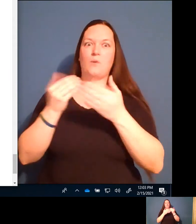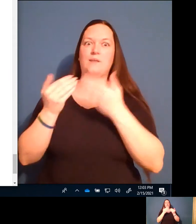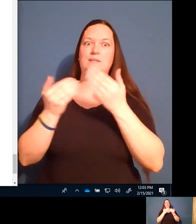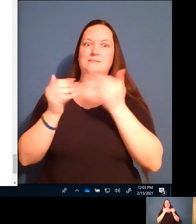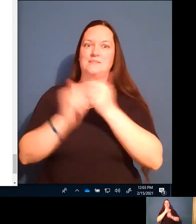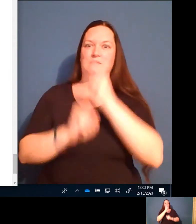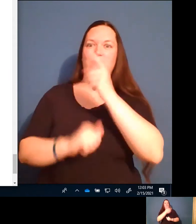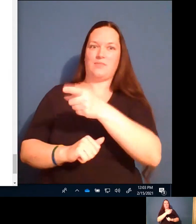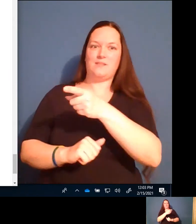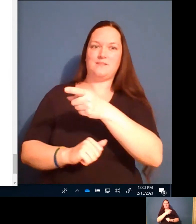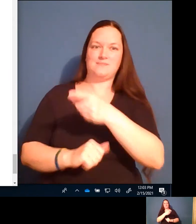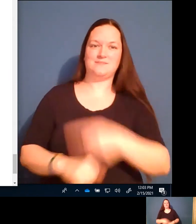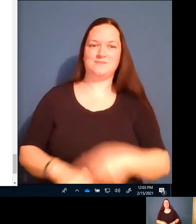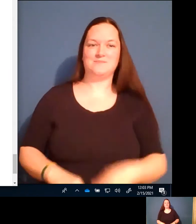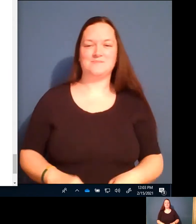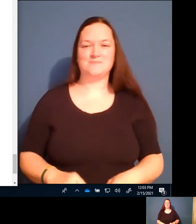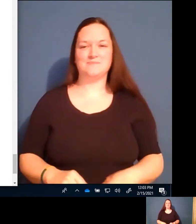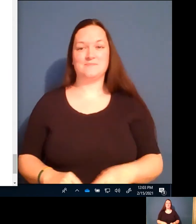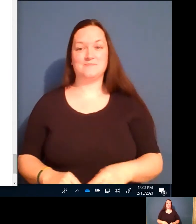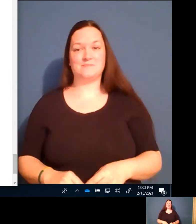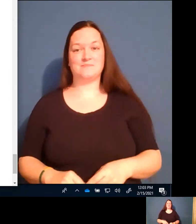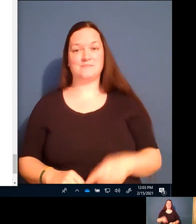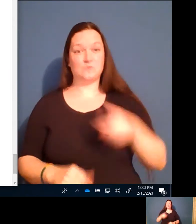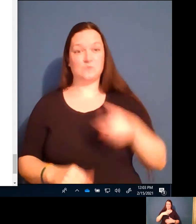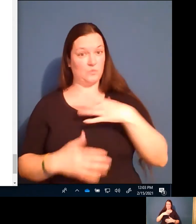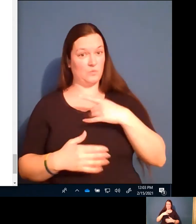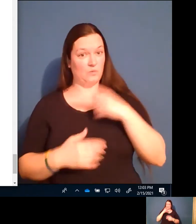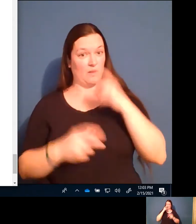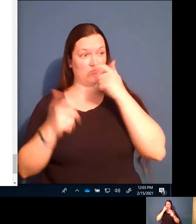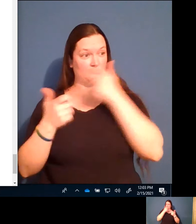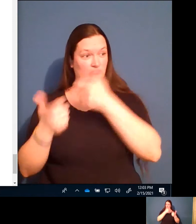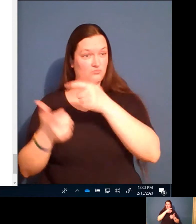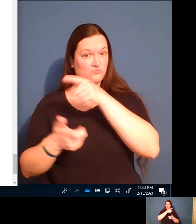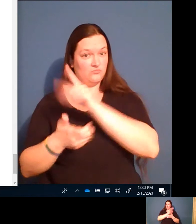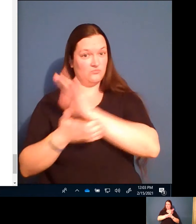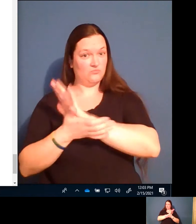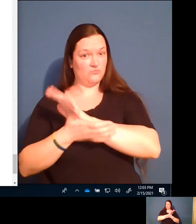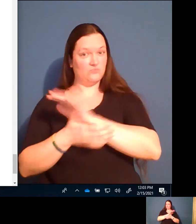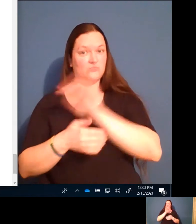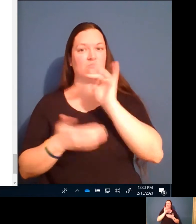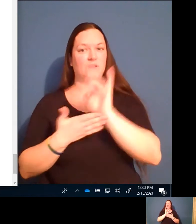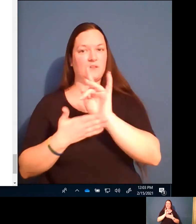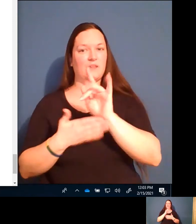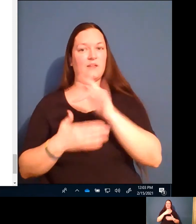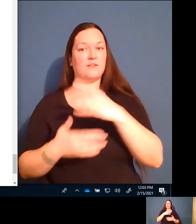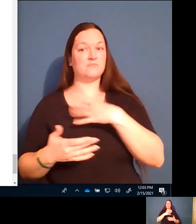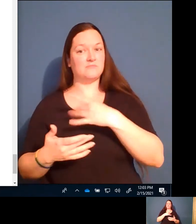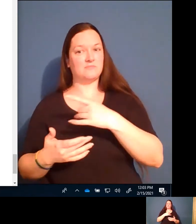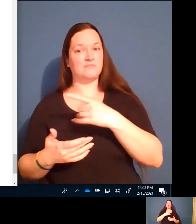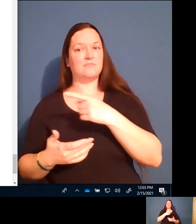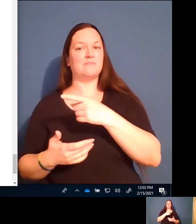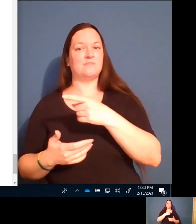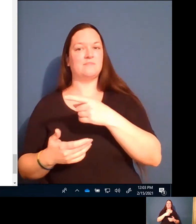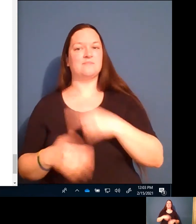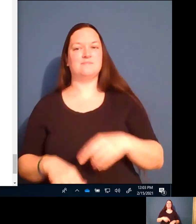Like what you just saw? Rate it. Add a comment. Subscribe to our channel. The freedom to